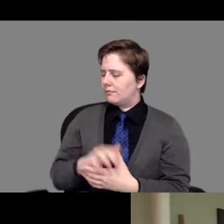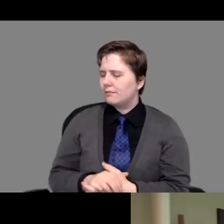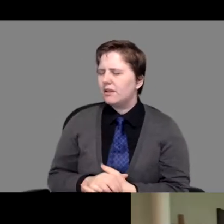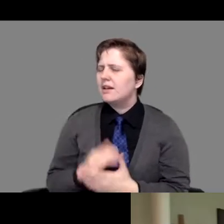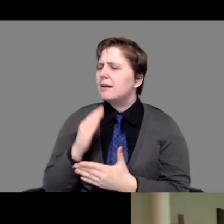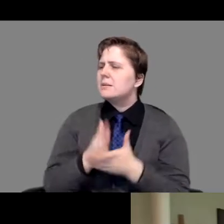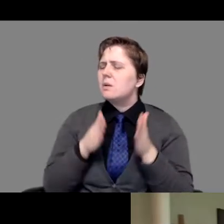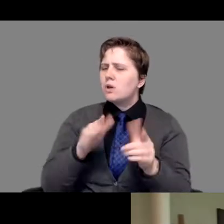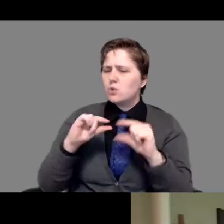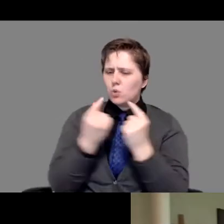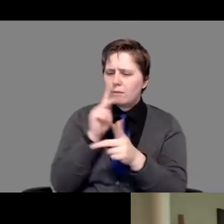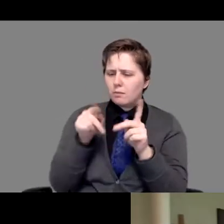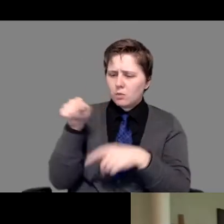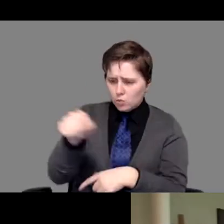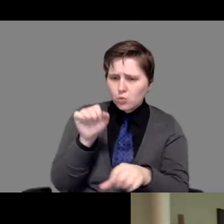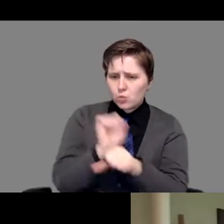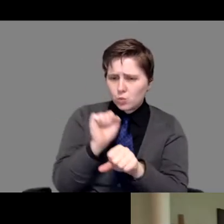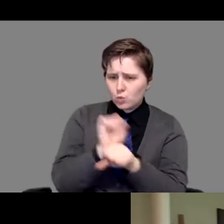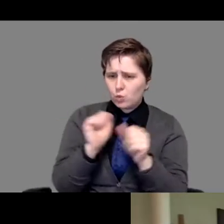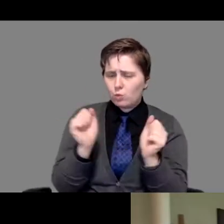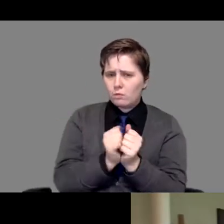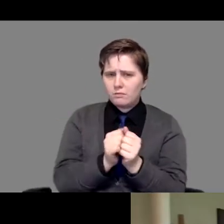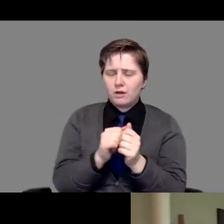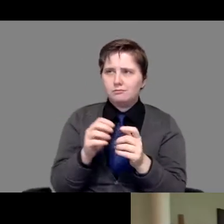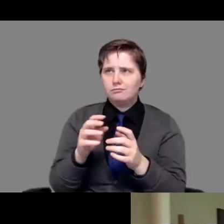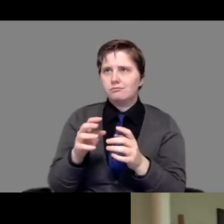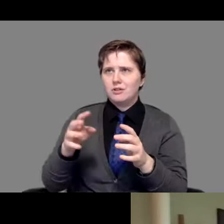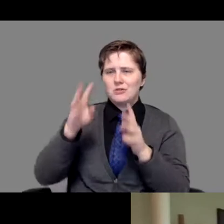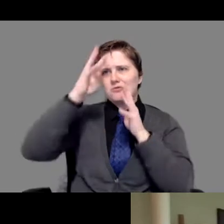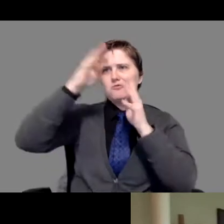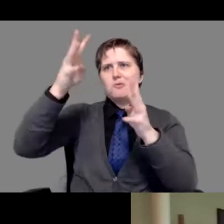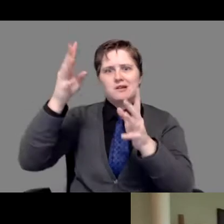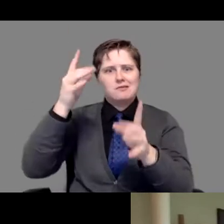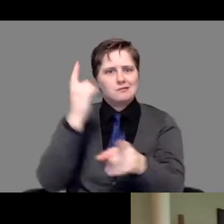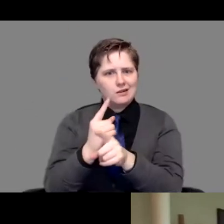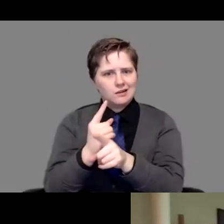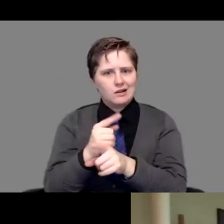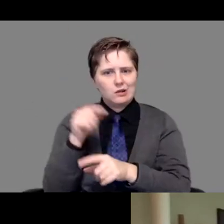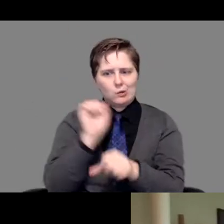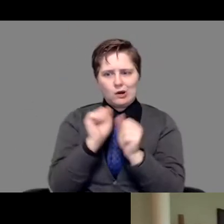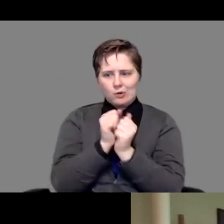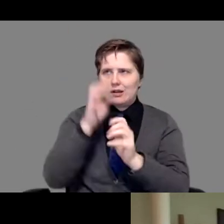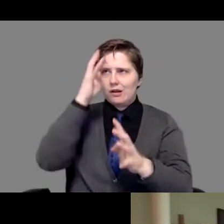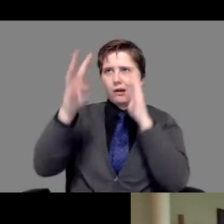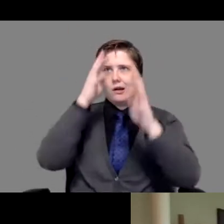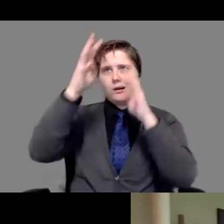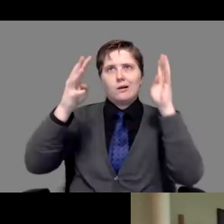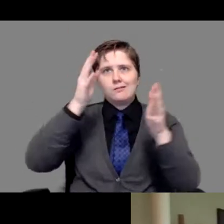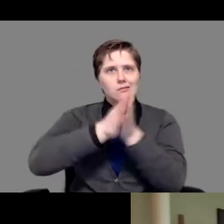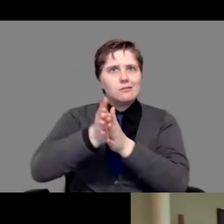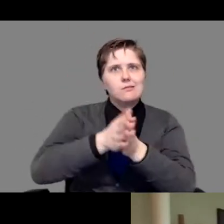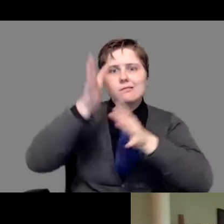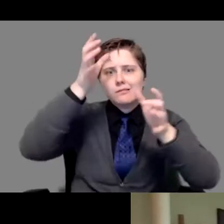group of folks that you work with are out of the box thinkers to begin with, right? I mean, you work with these creative people, the